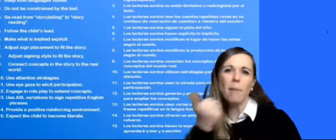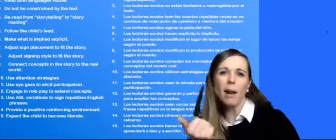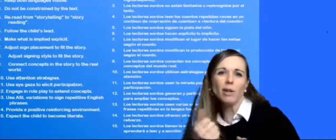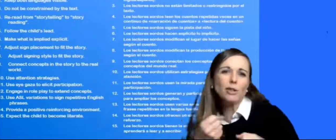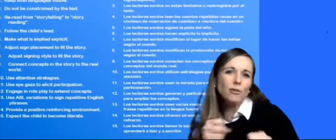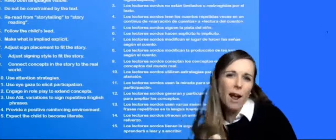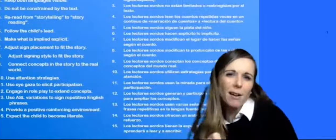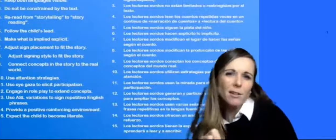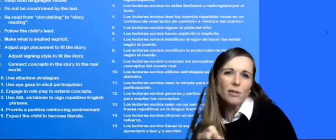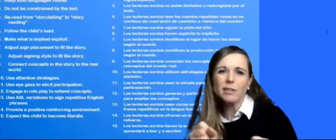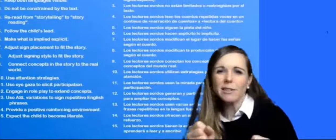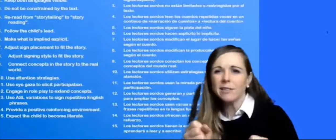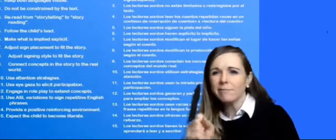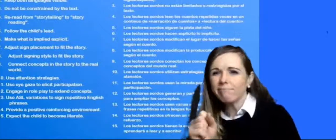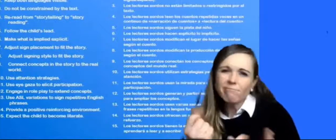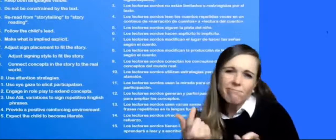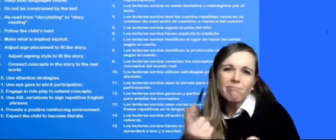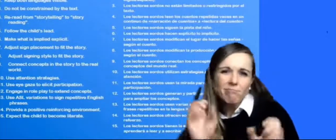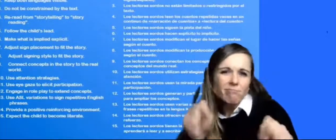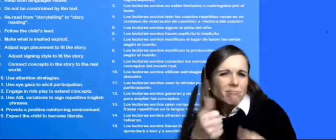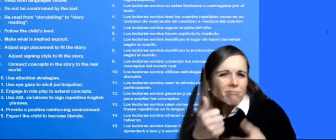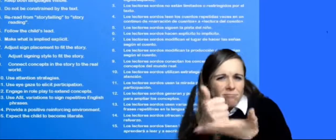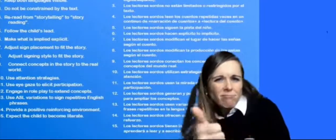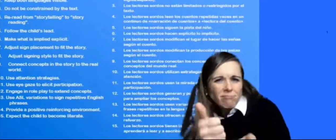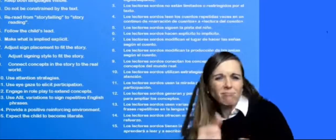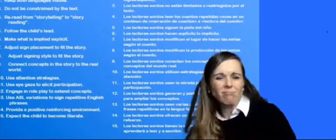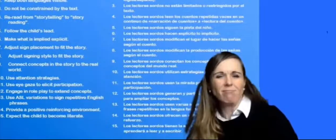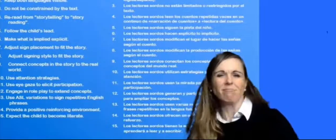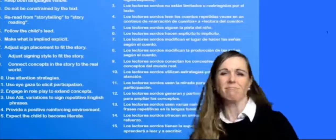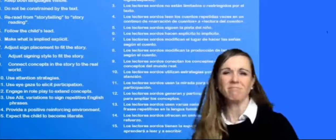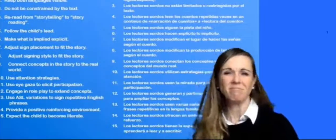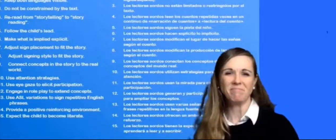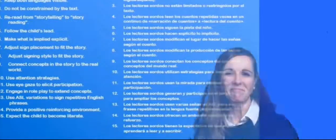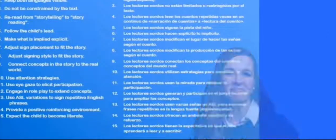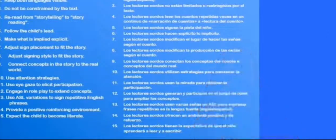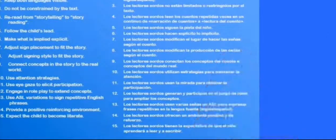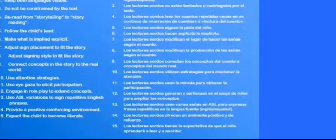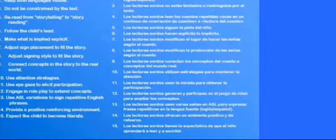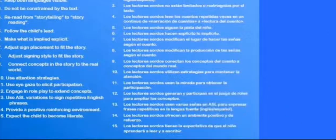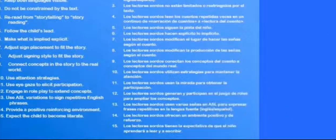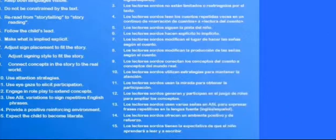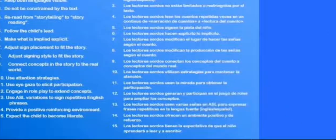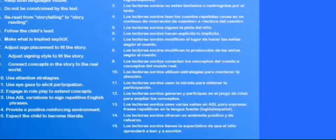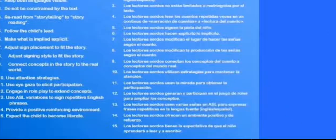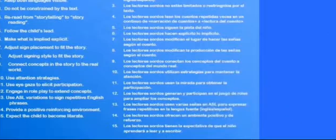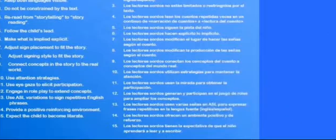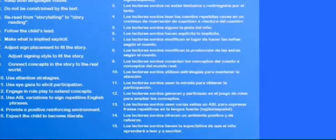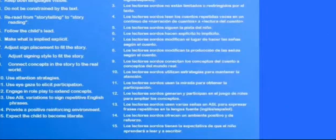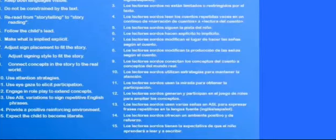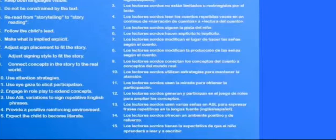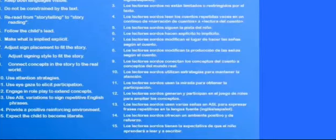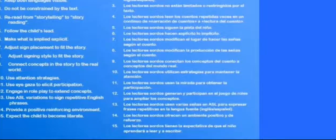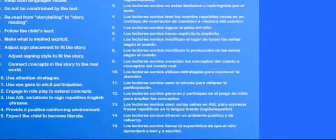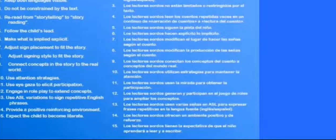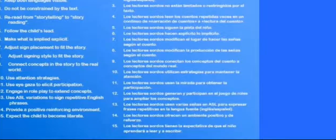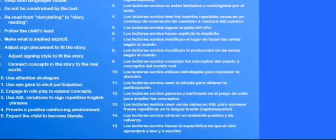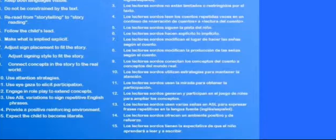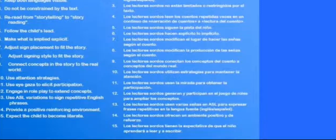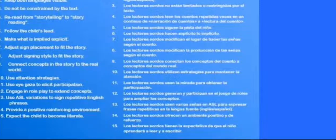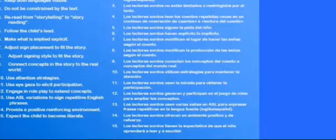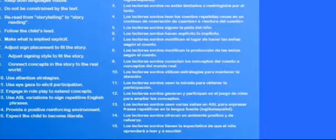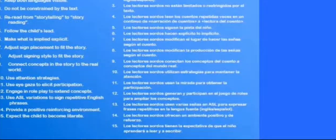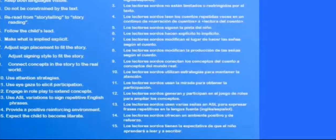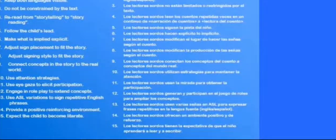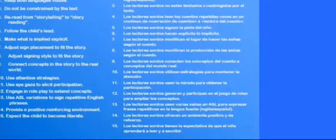have more information that we can even share with you. Or if you're looking for some ideas and strategies on how you can best work with